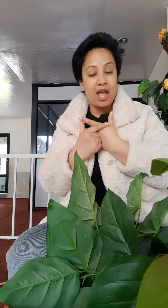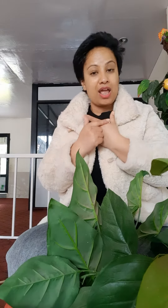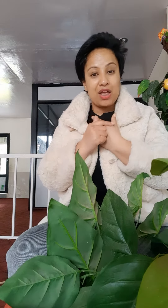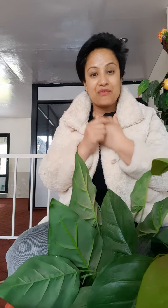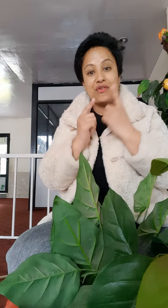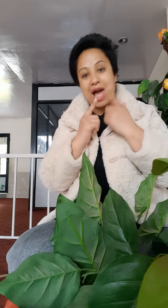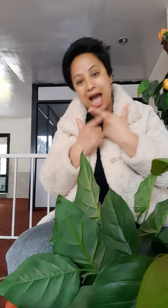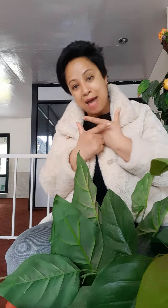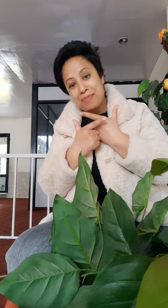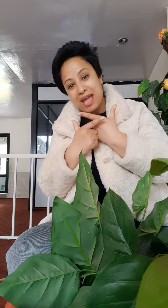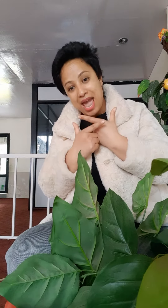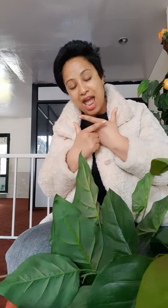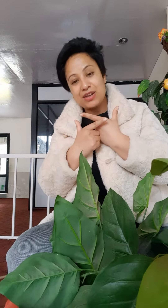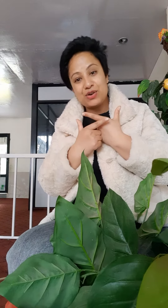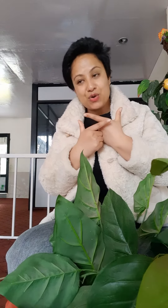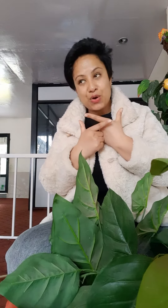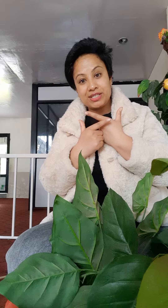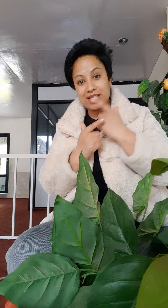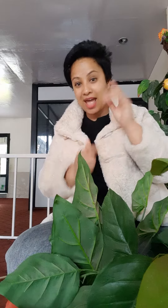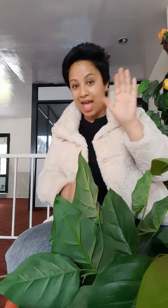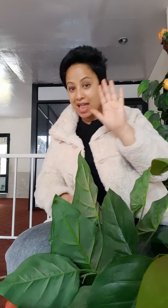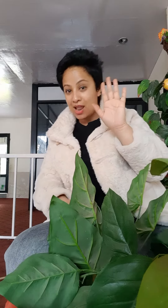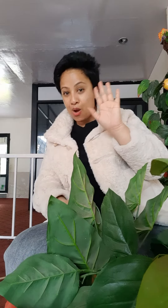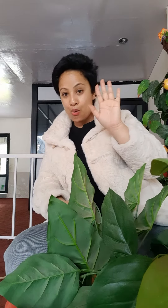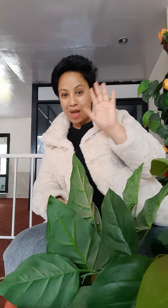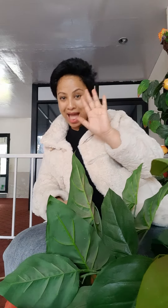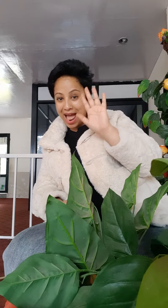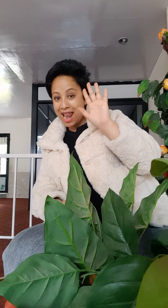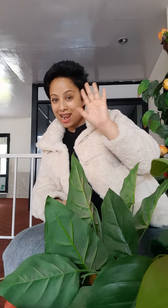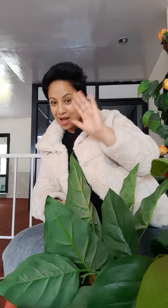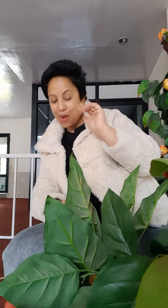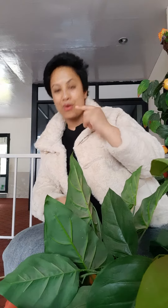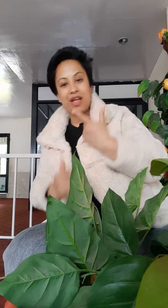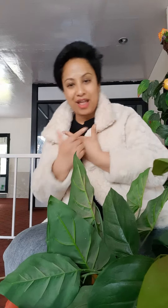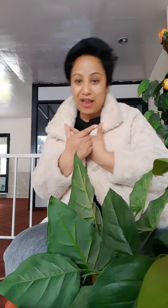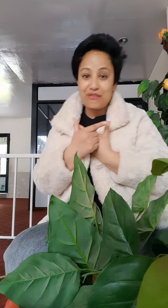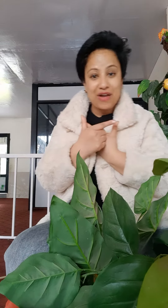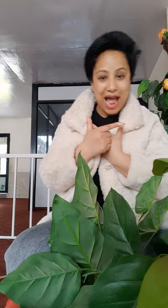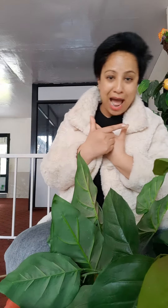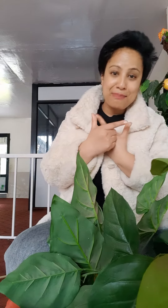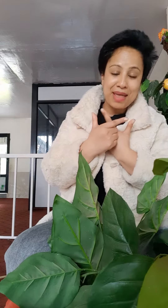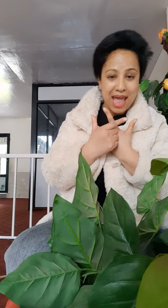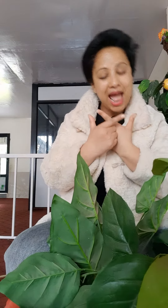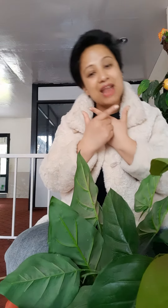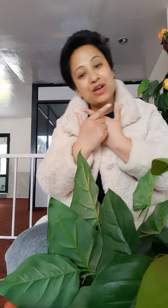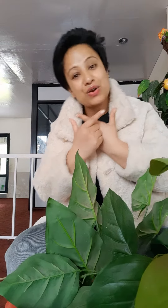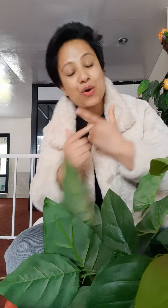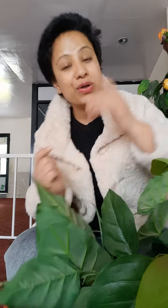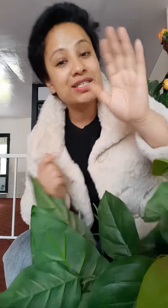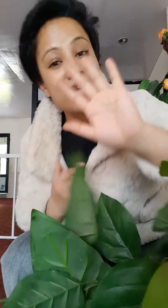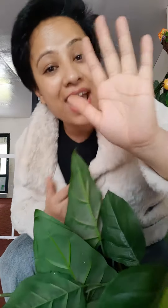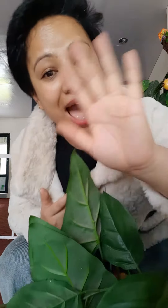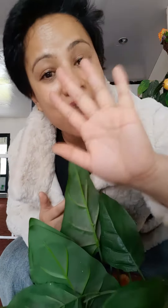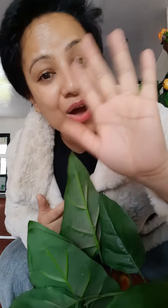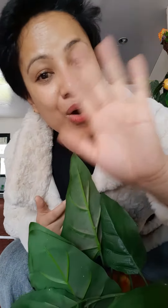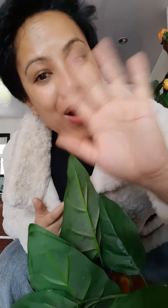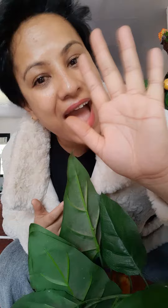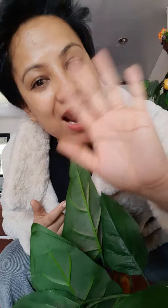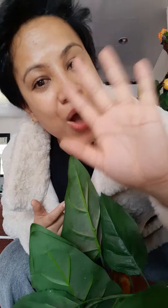If you're happy and you know it, say hello, hello. If you're happy and you know it, say hello, hello.